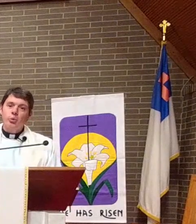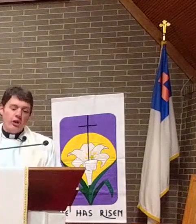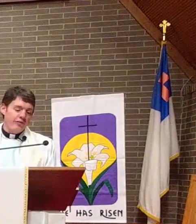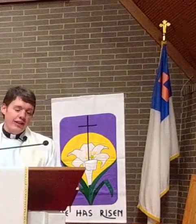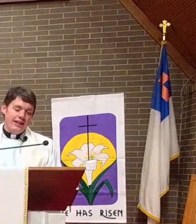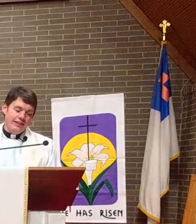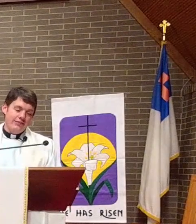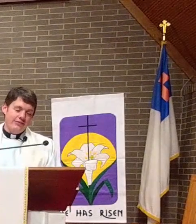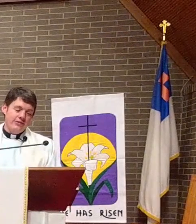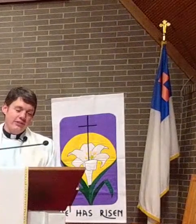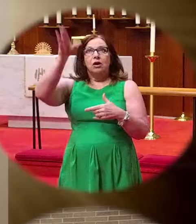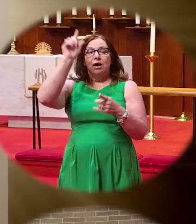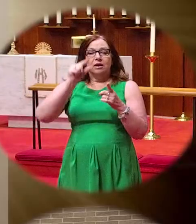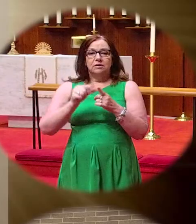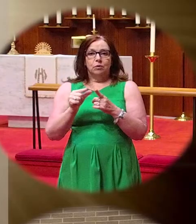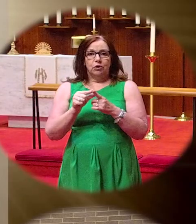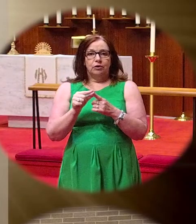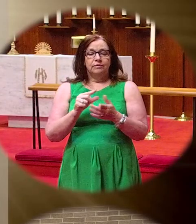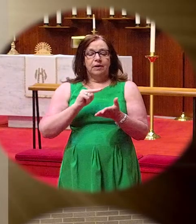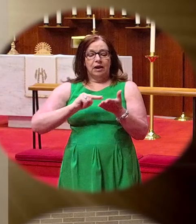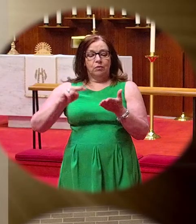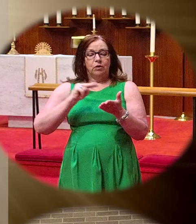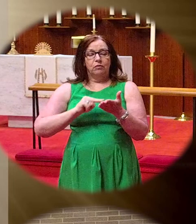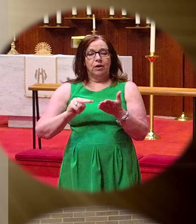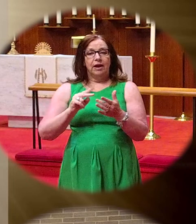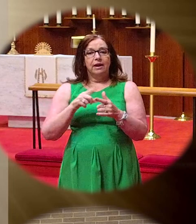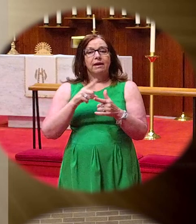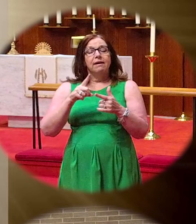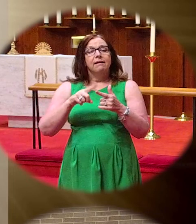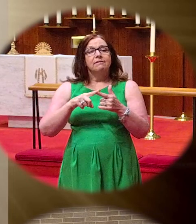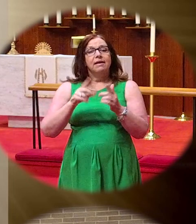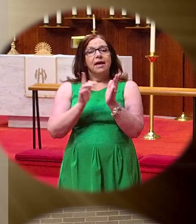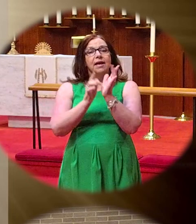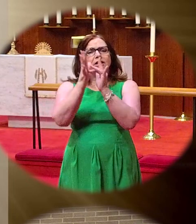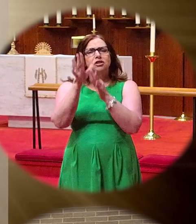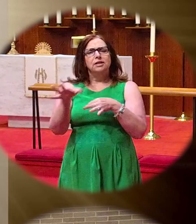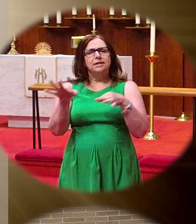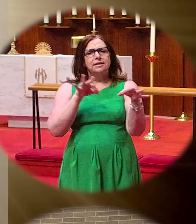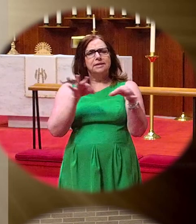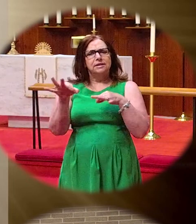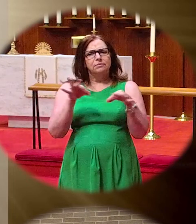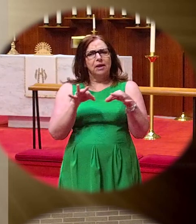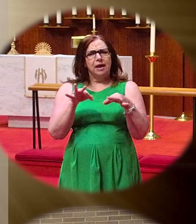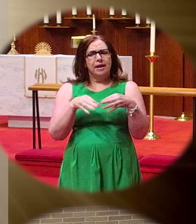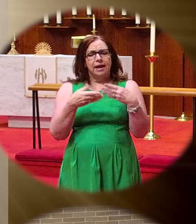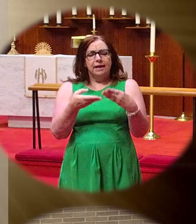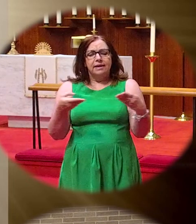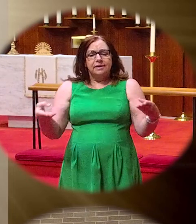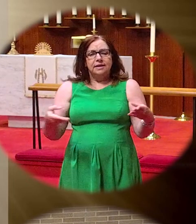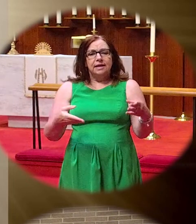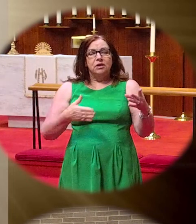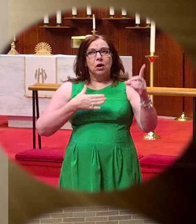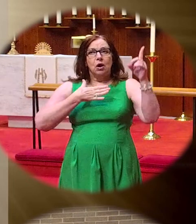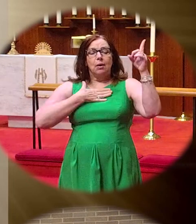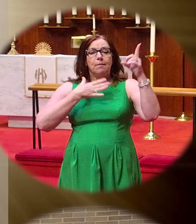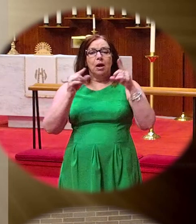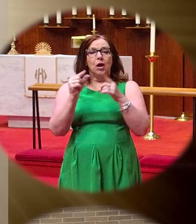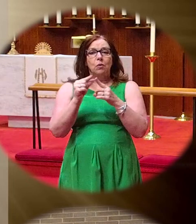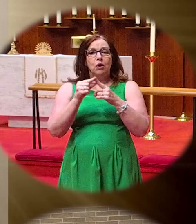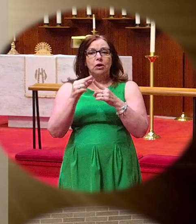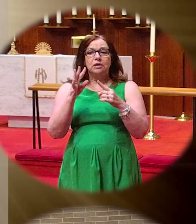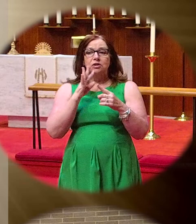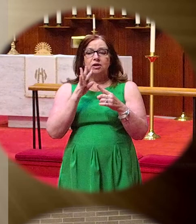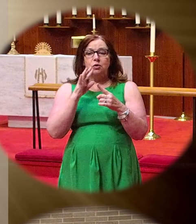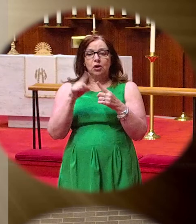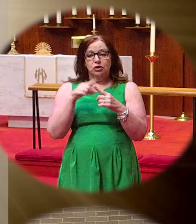hear the word of God. "Then Jesus said to them, 'These are my words that I spoke to